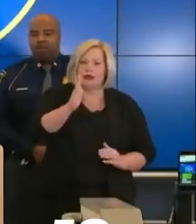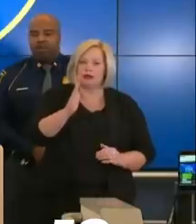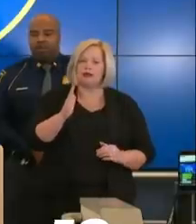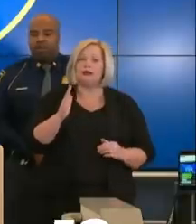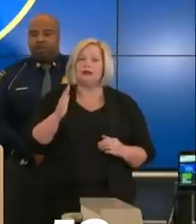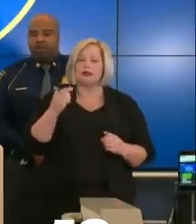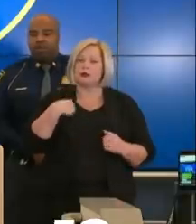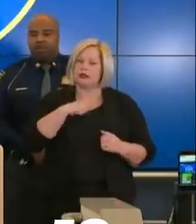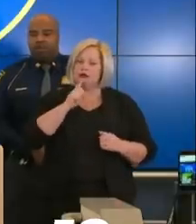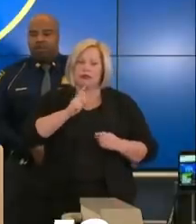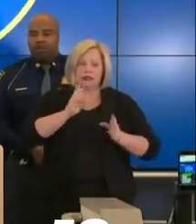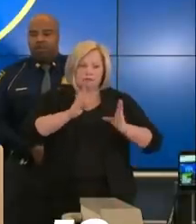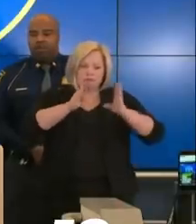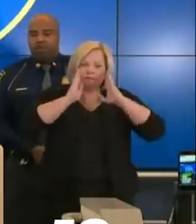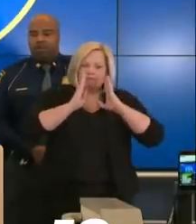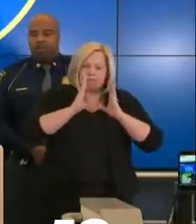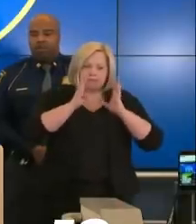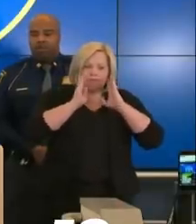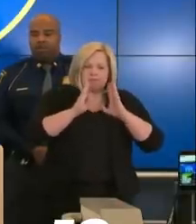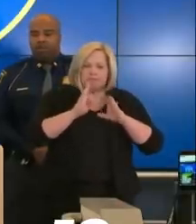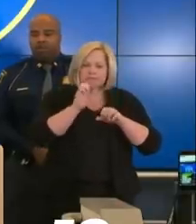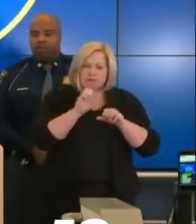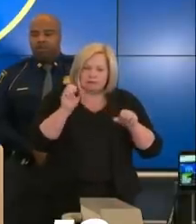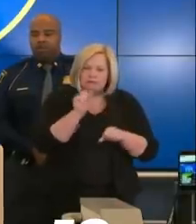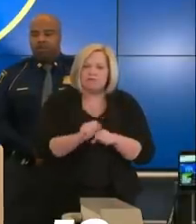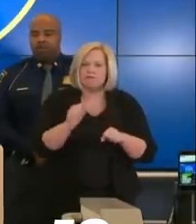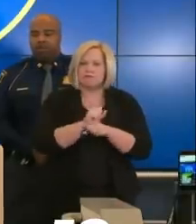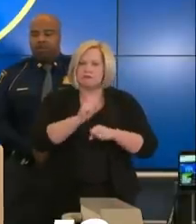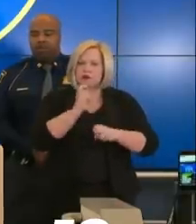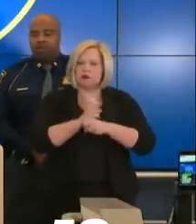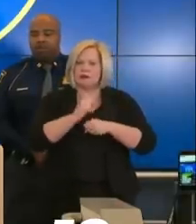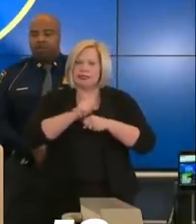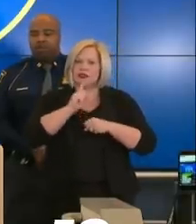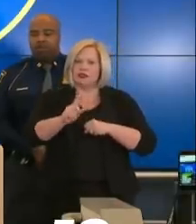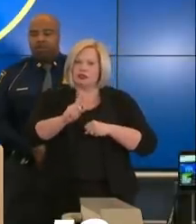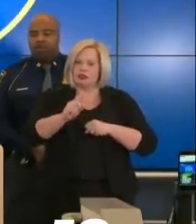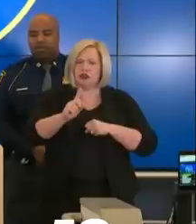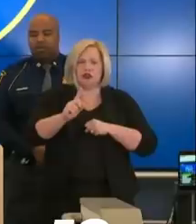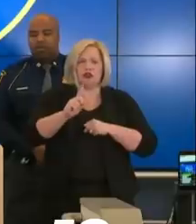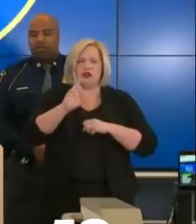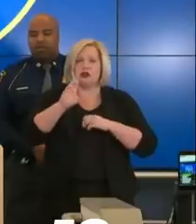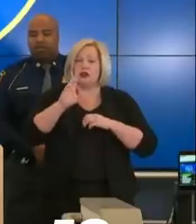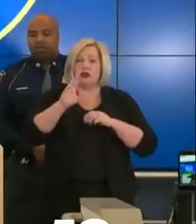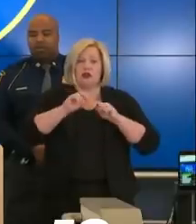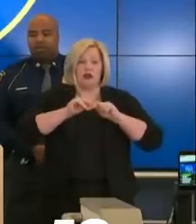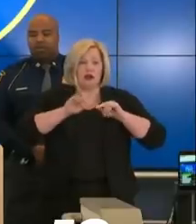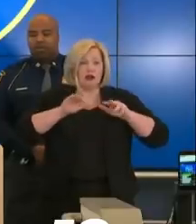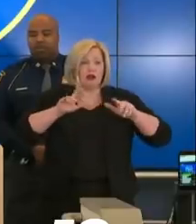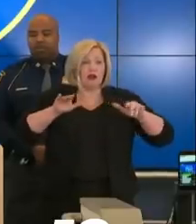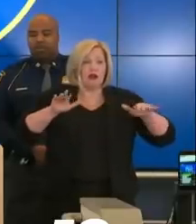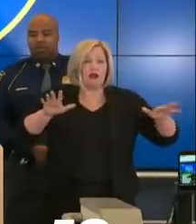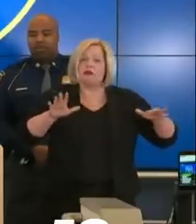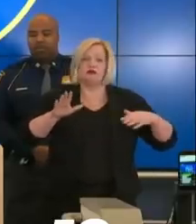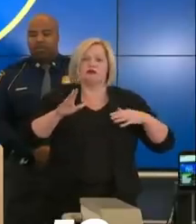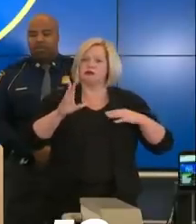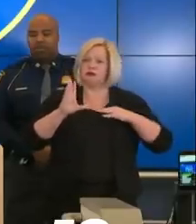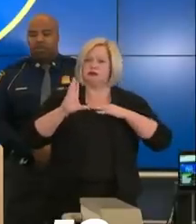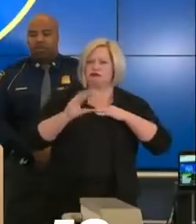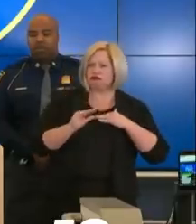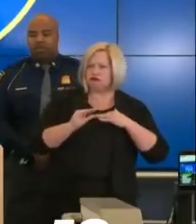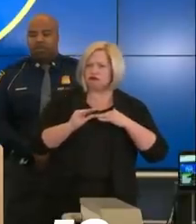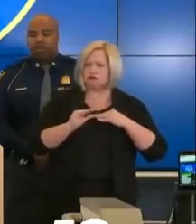very seriously and will continue to take every step to mitigate spread of the virus and